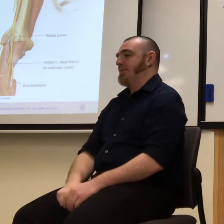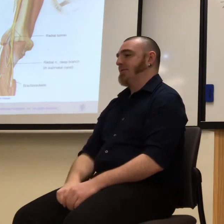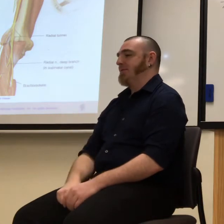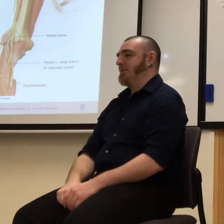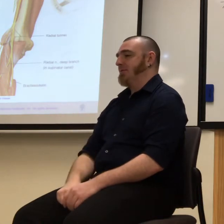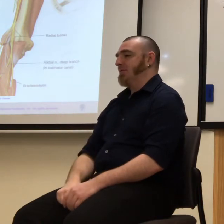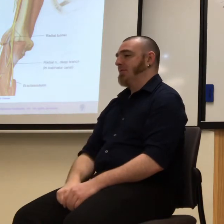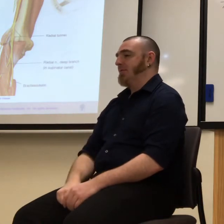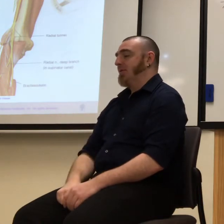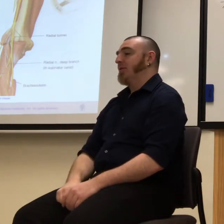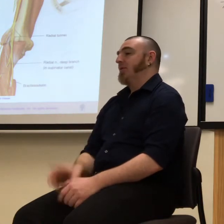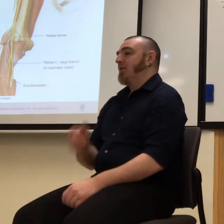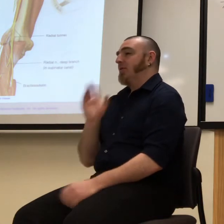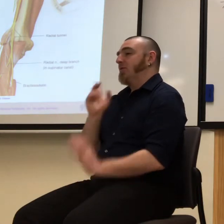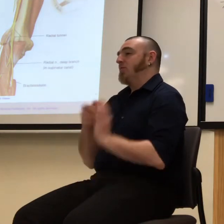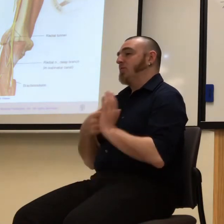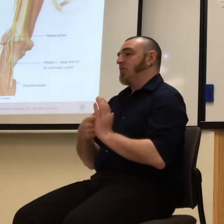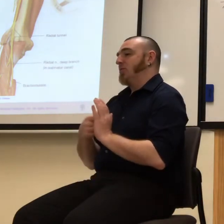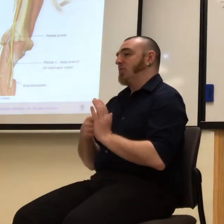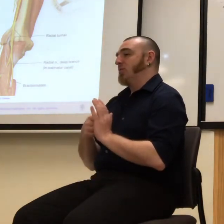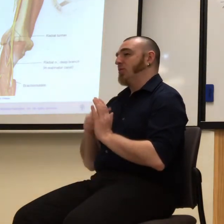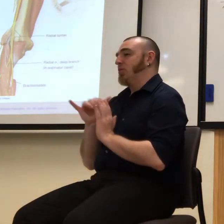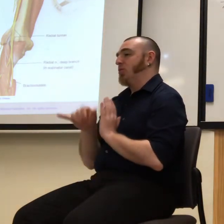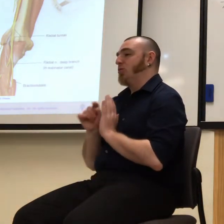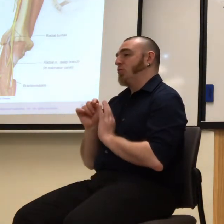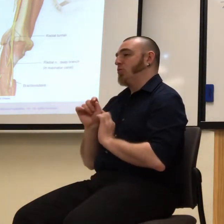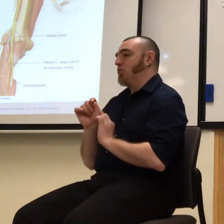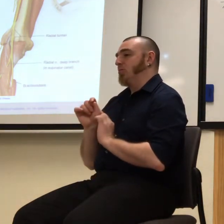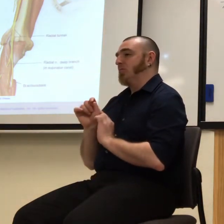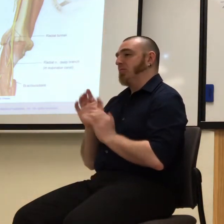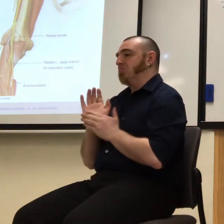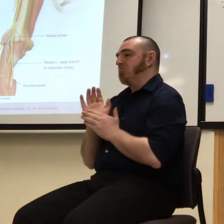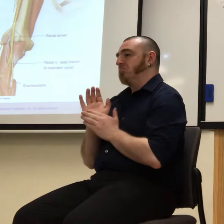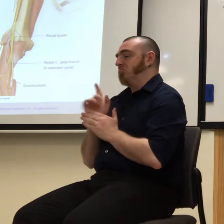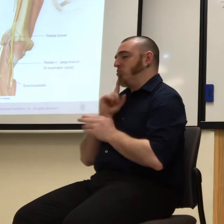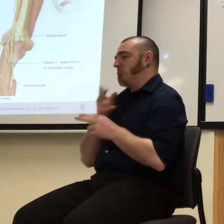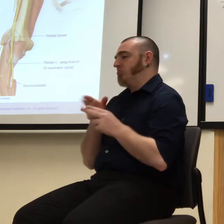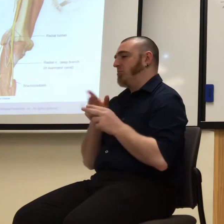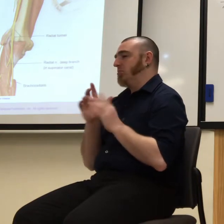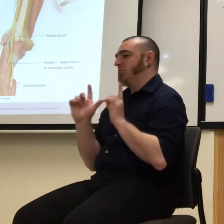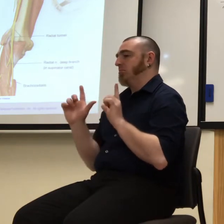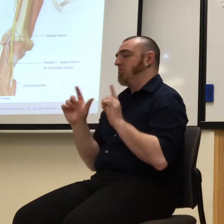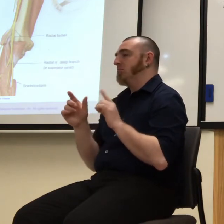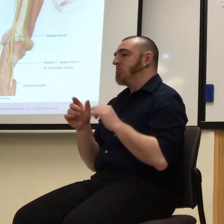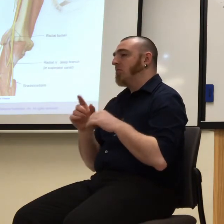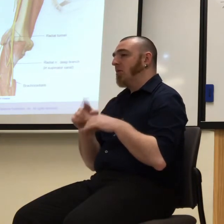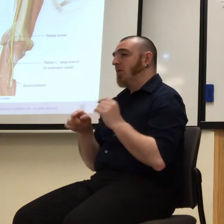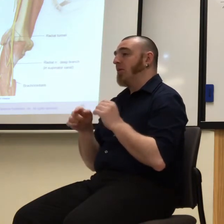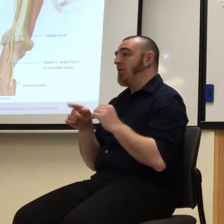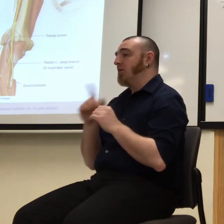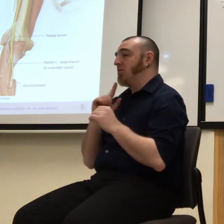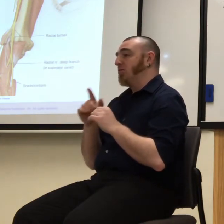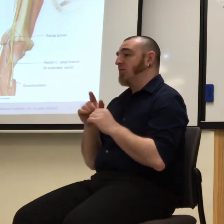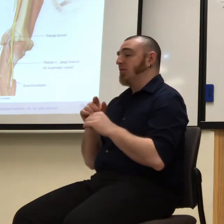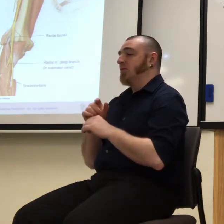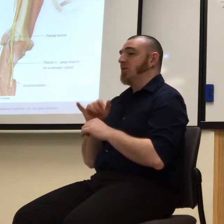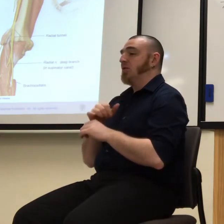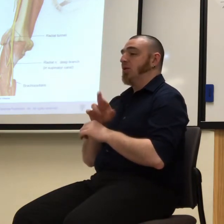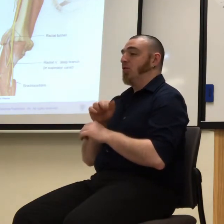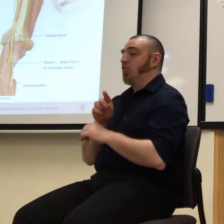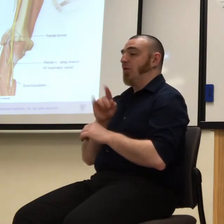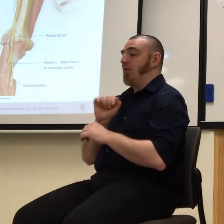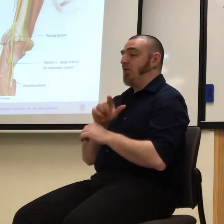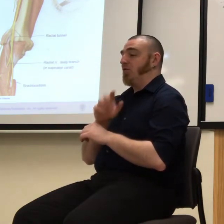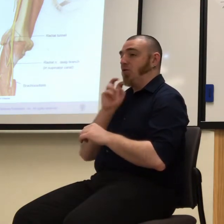I will show you a YouTube clip not too long from now. And the radial nerve has been damaged. One of the ways you